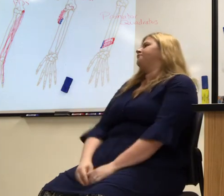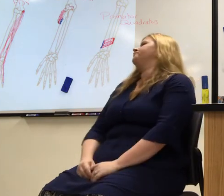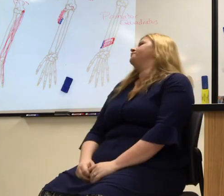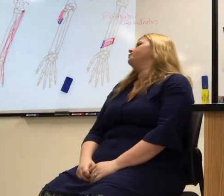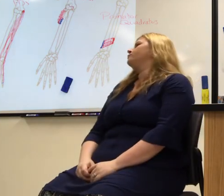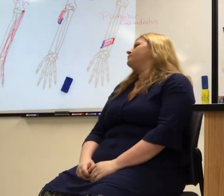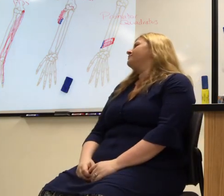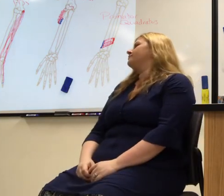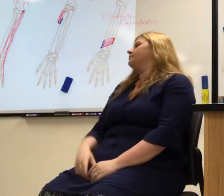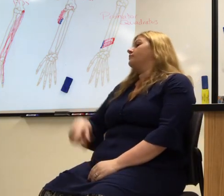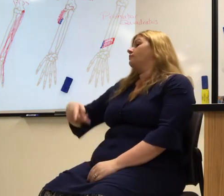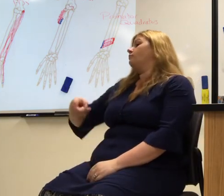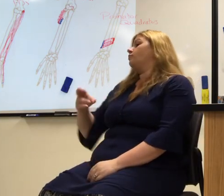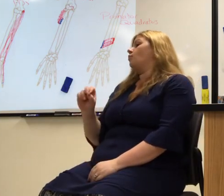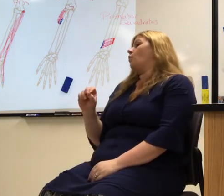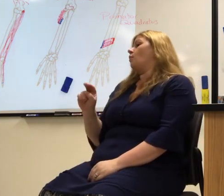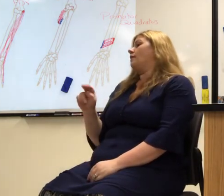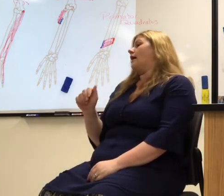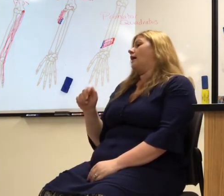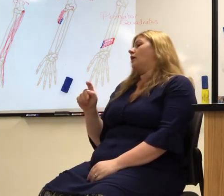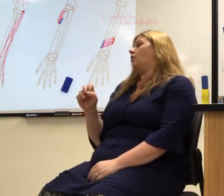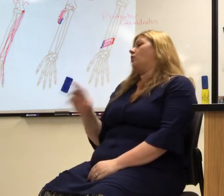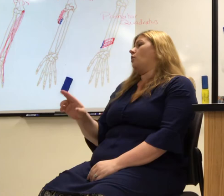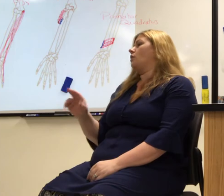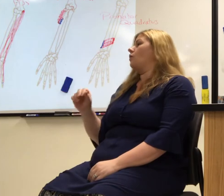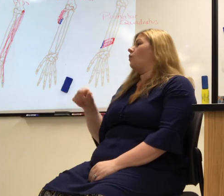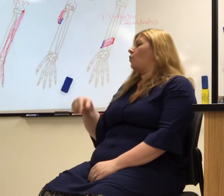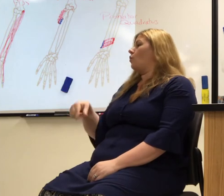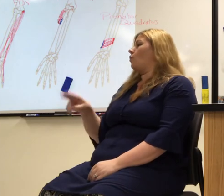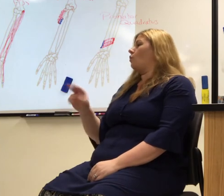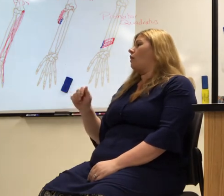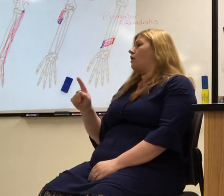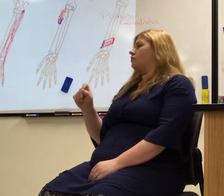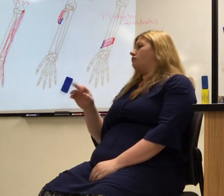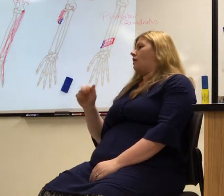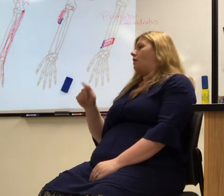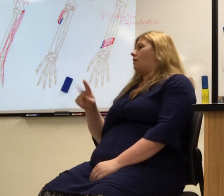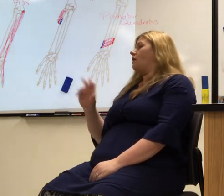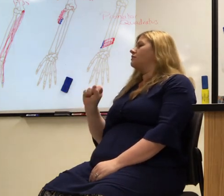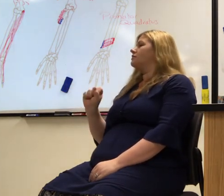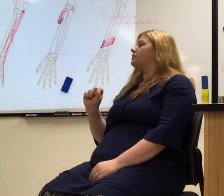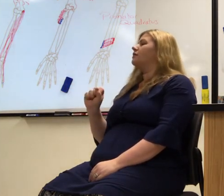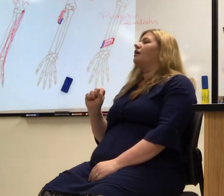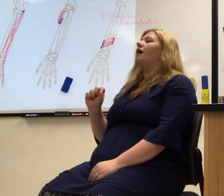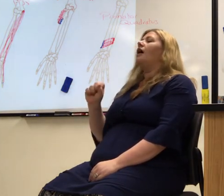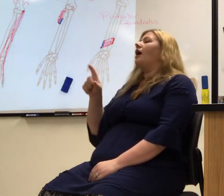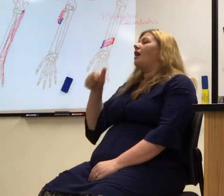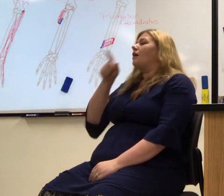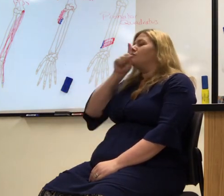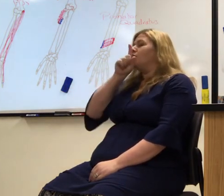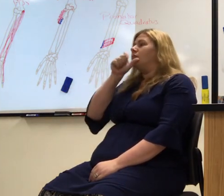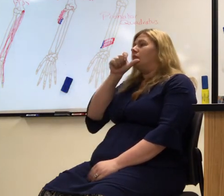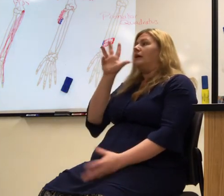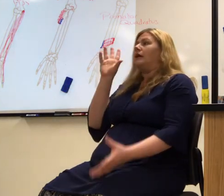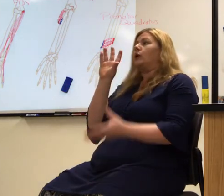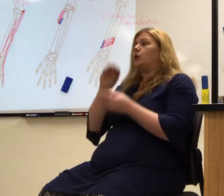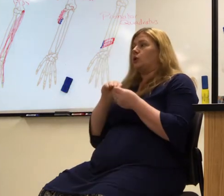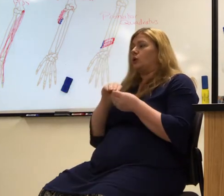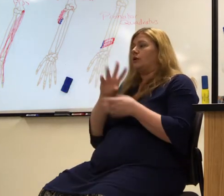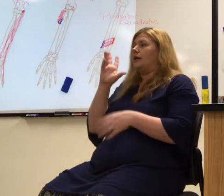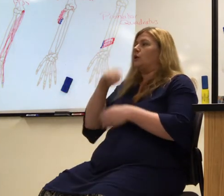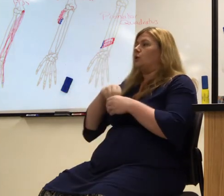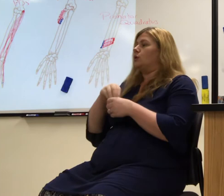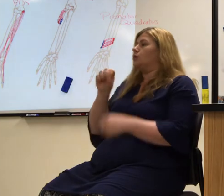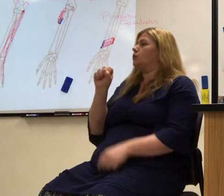Pronator quadratus. Remember, I didn't put supinator here because technically it's posterior compartment. But no, do you know